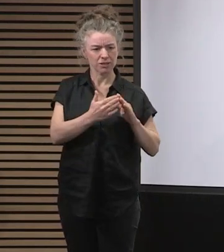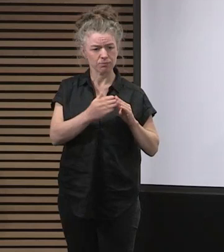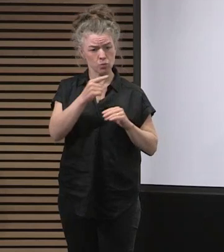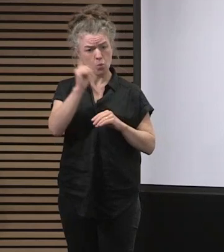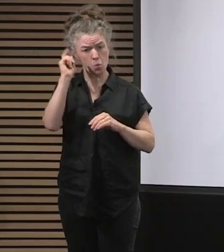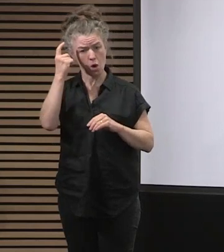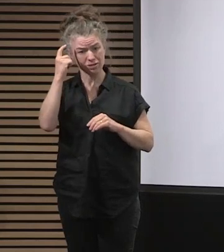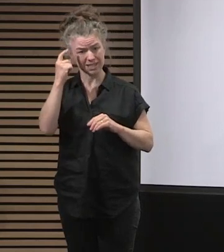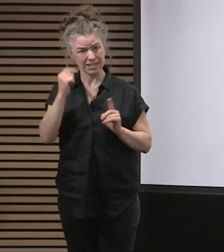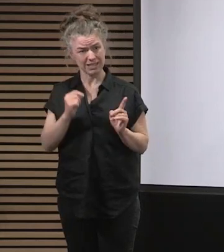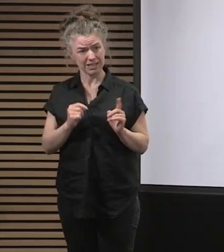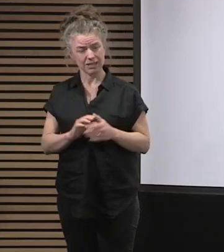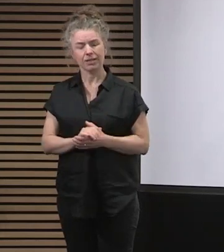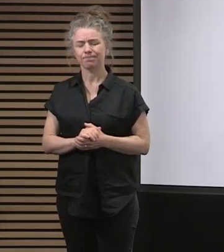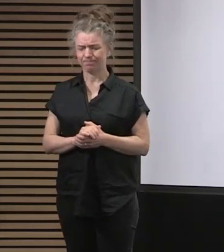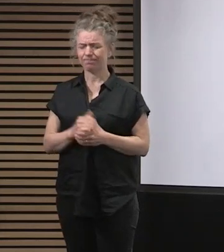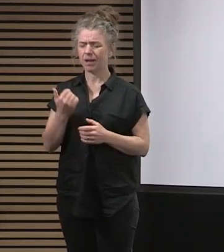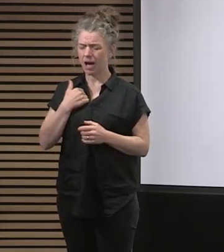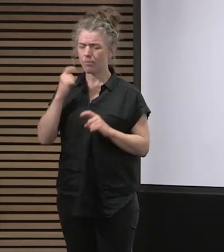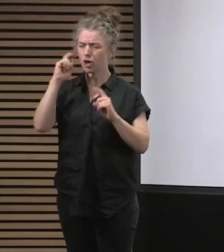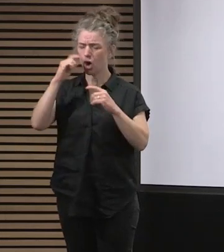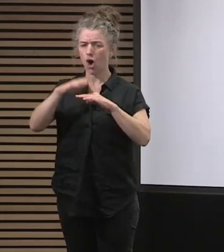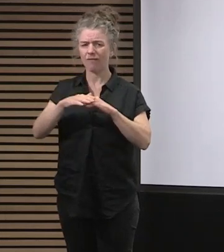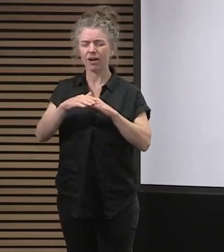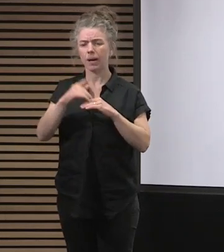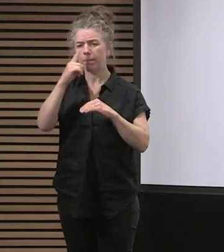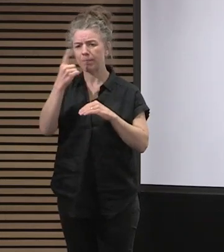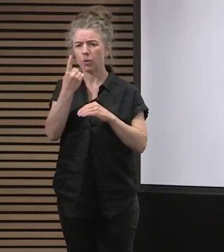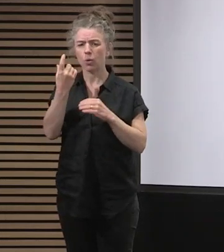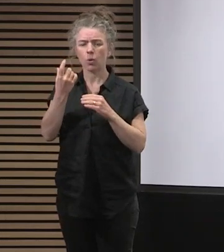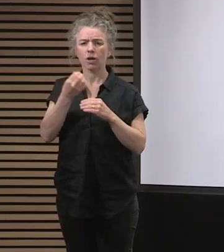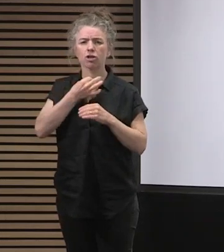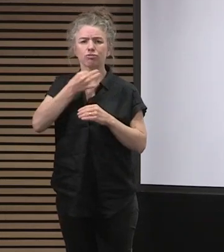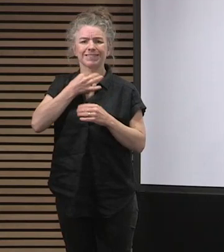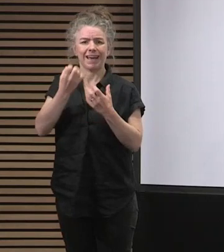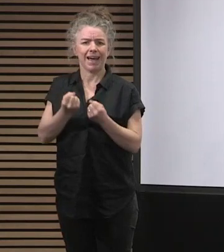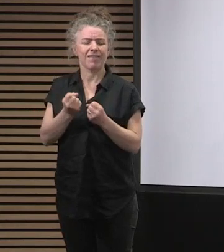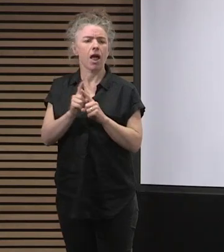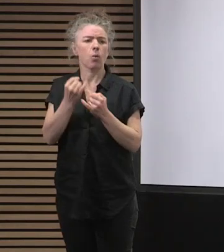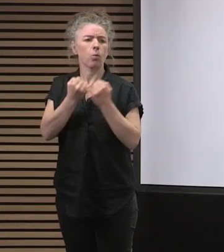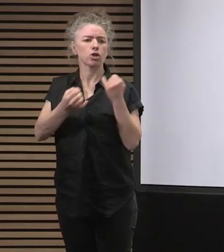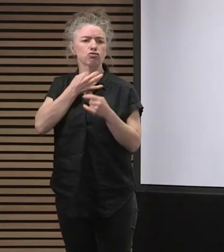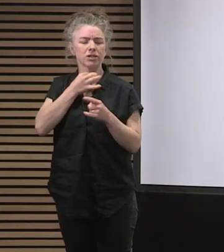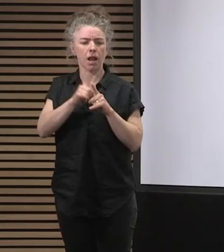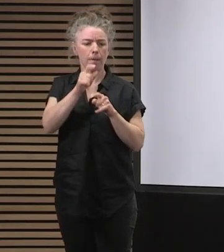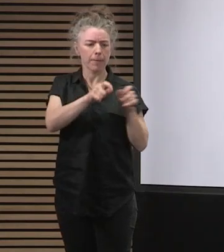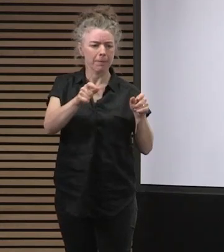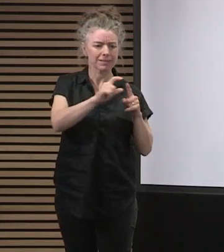about those two communities and other vulnerable populations. People with disabilities are another example. We know